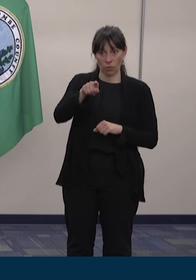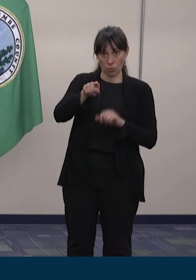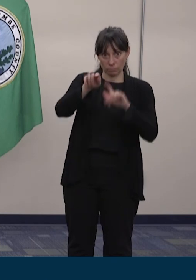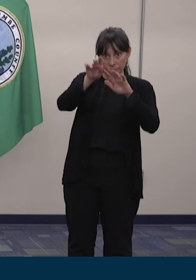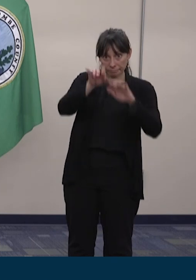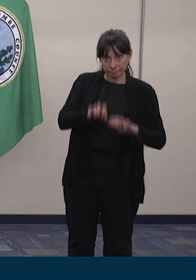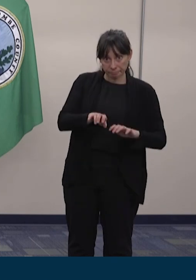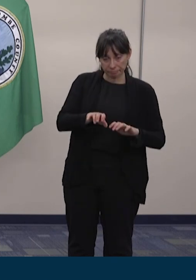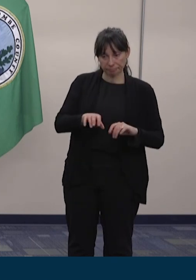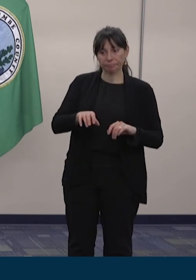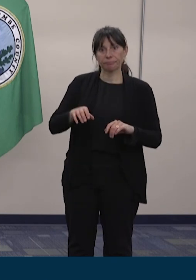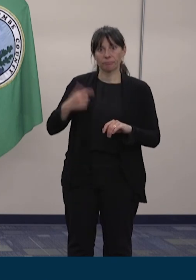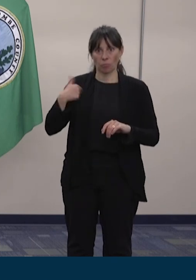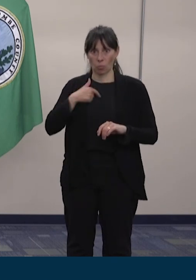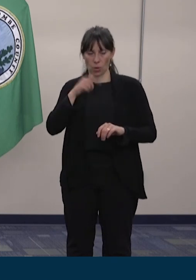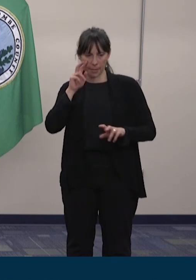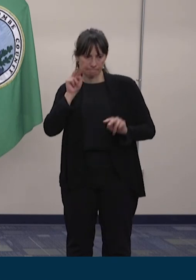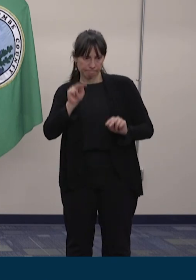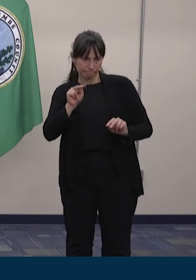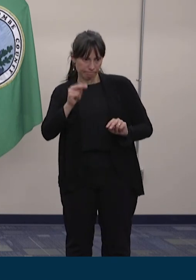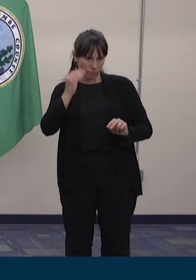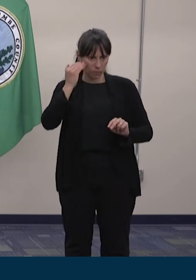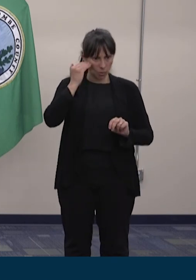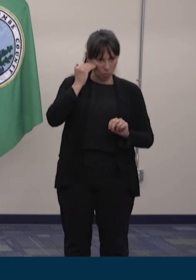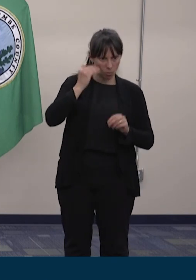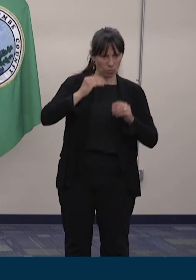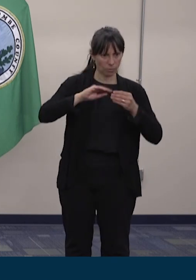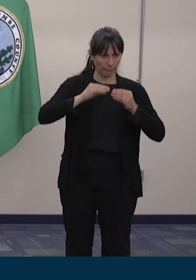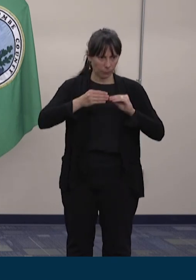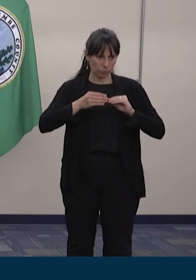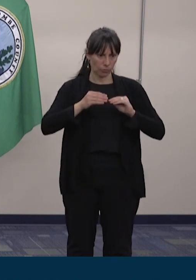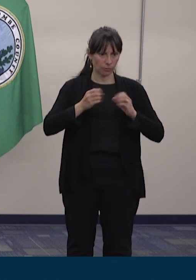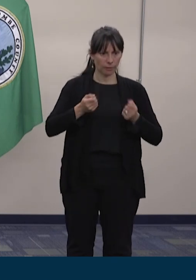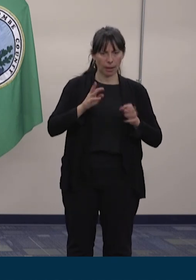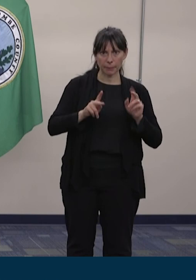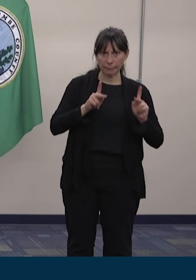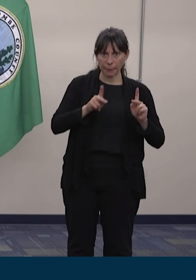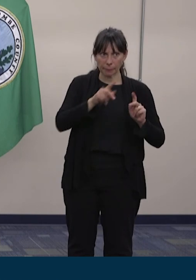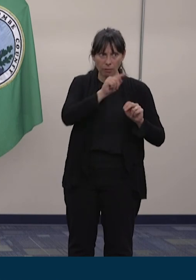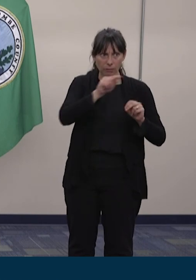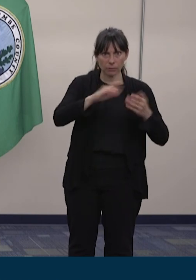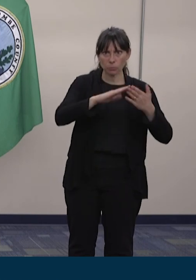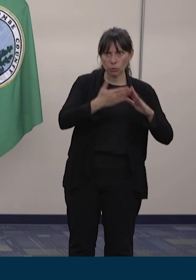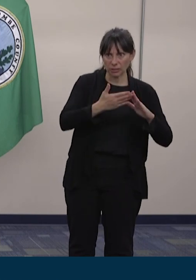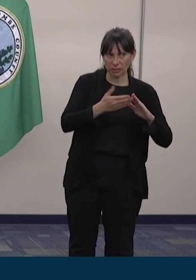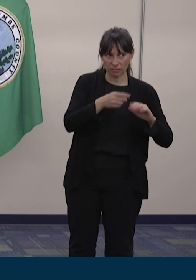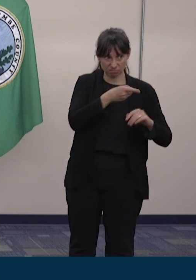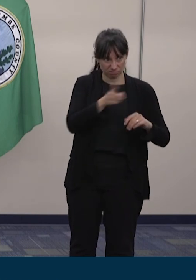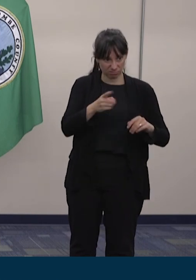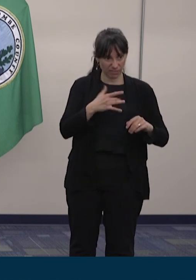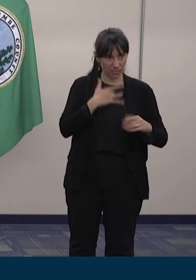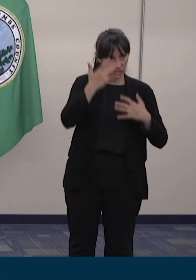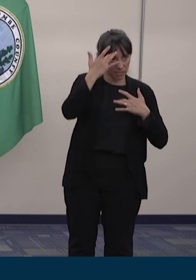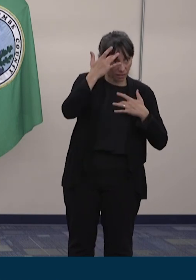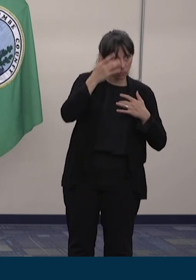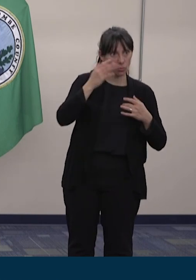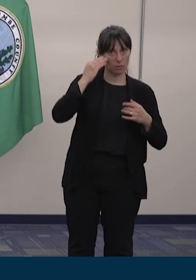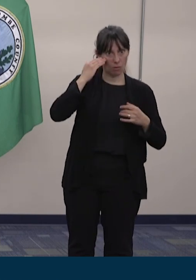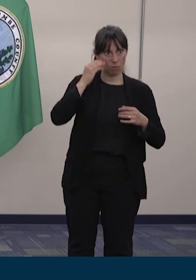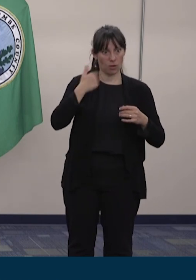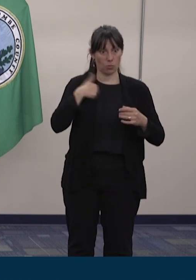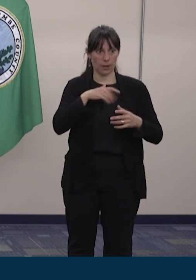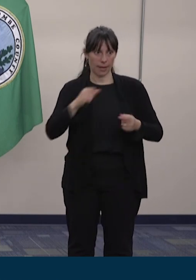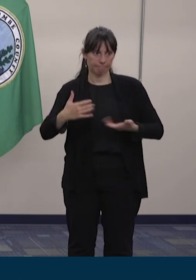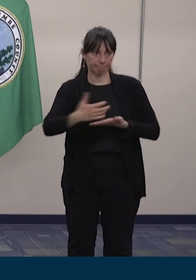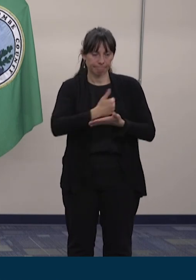condado what's going on in the ver qué está community, pasando en how many nuestra people comunidad, have cuánta gente symptoms, tiene and síntomas will provide more y nos dará más information to help información us para through